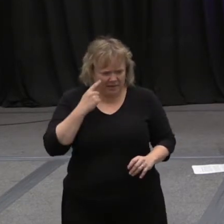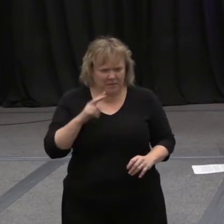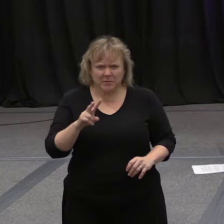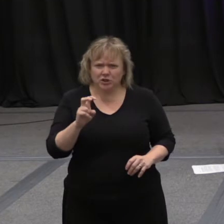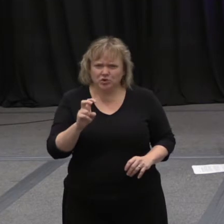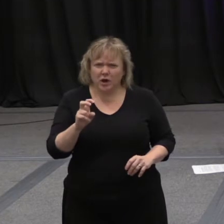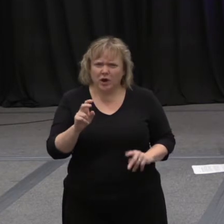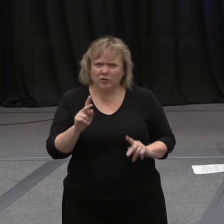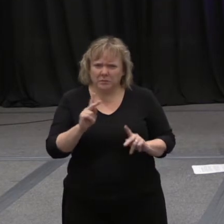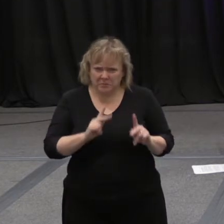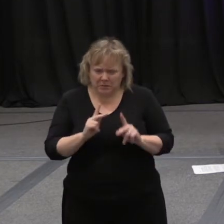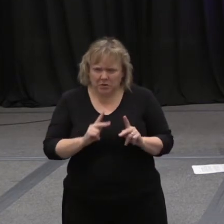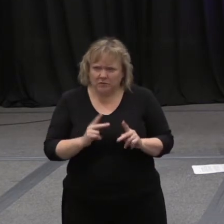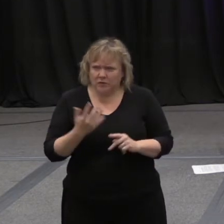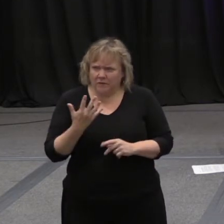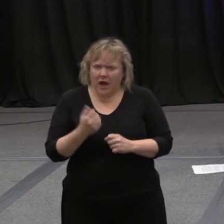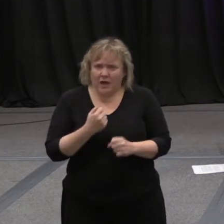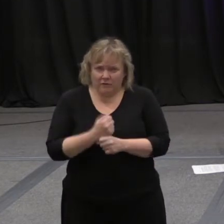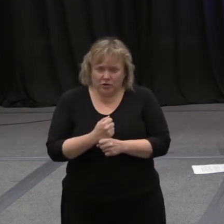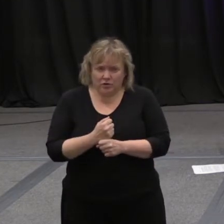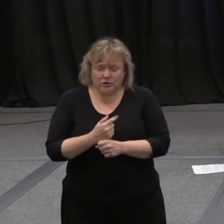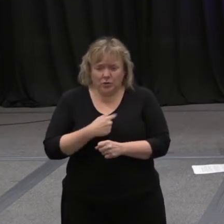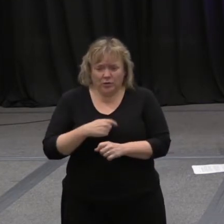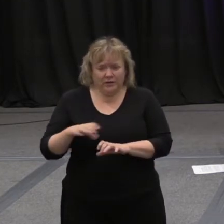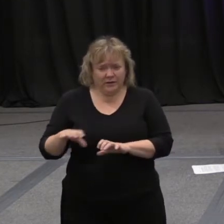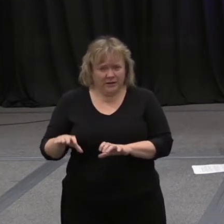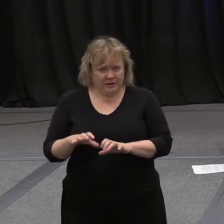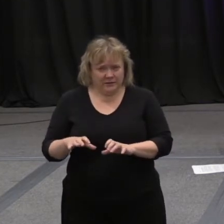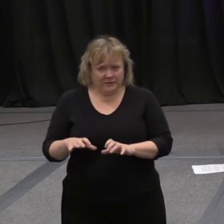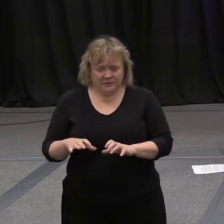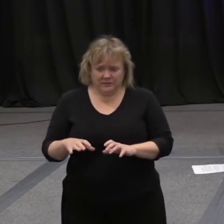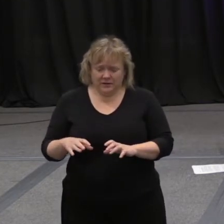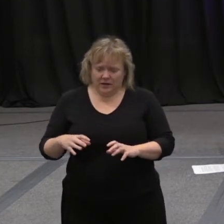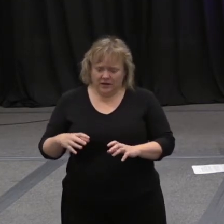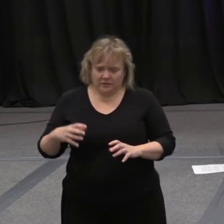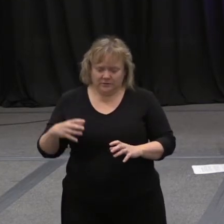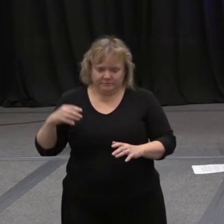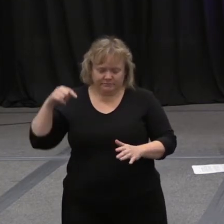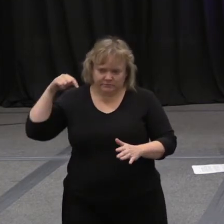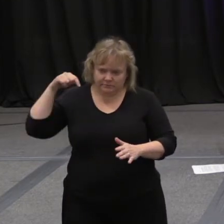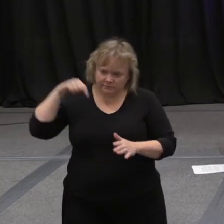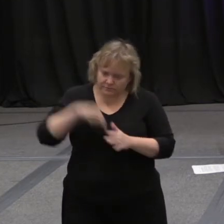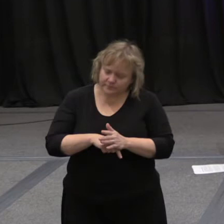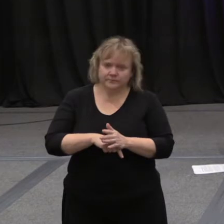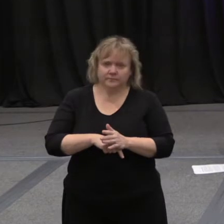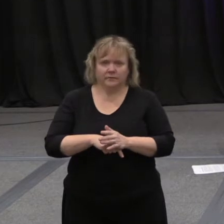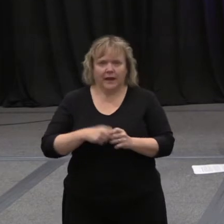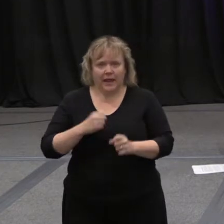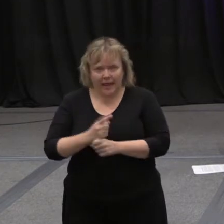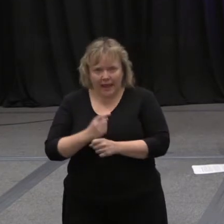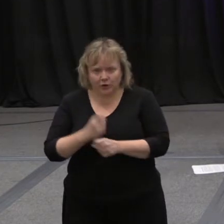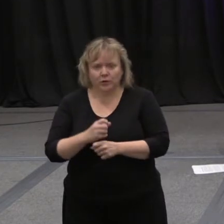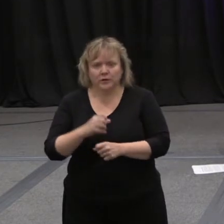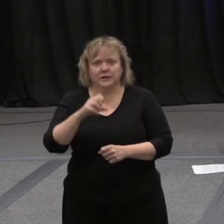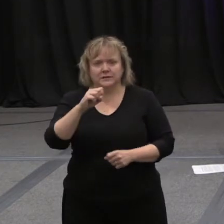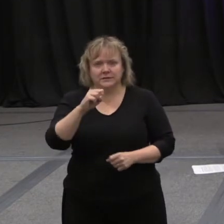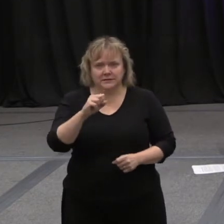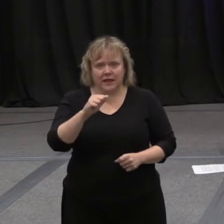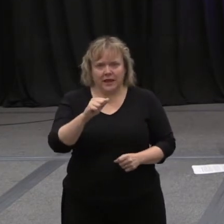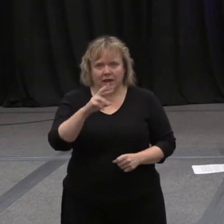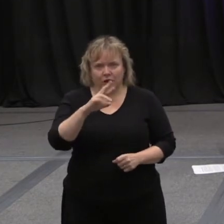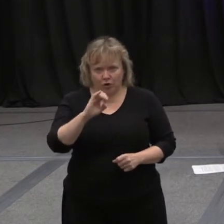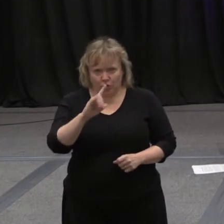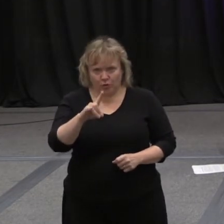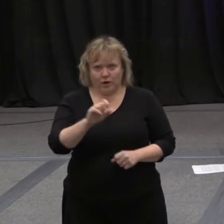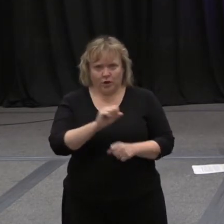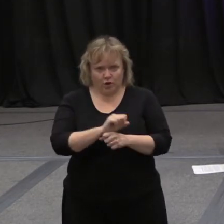and for 5 years we did a very, very intense annual sacred work with Venus, and